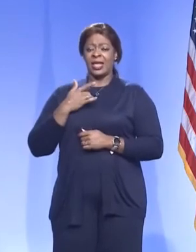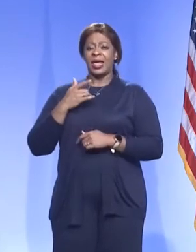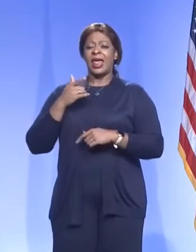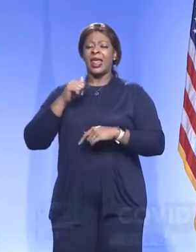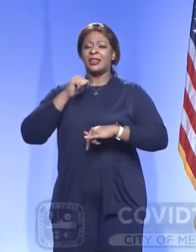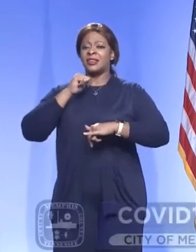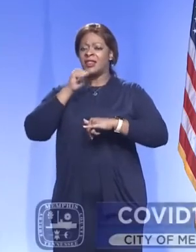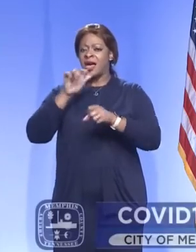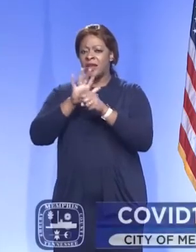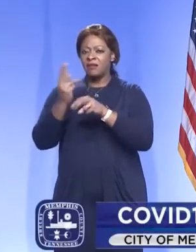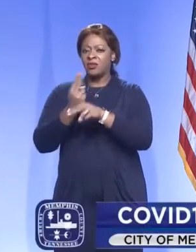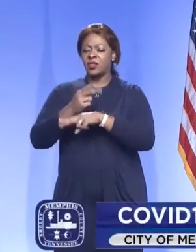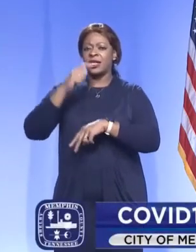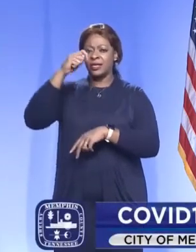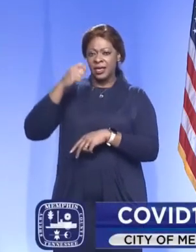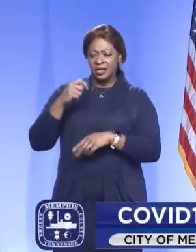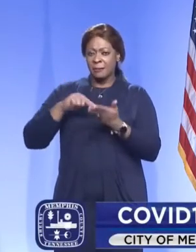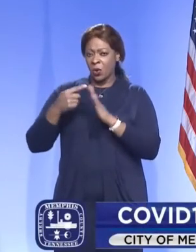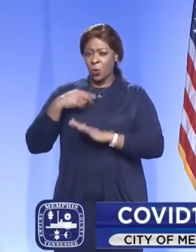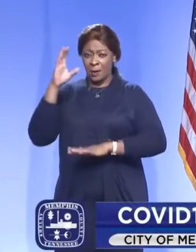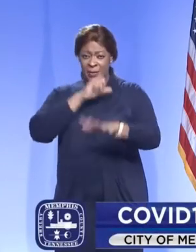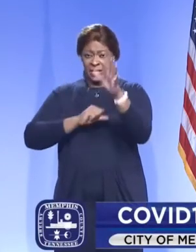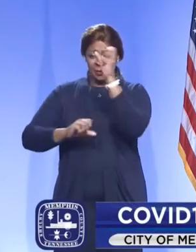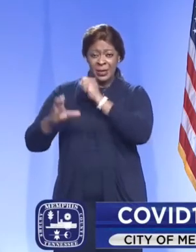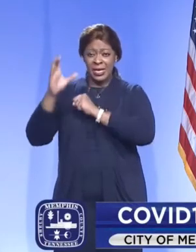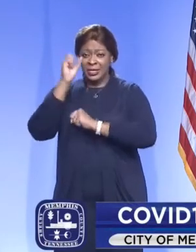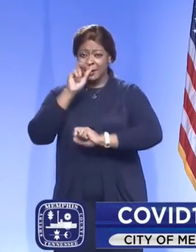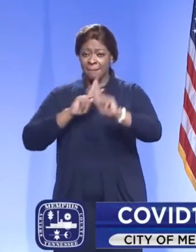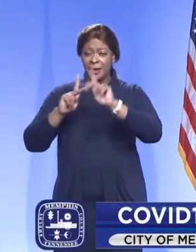Greg Akers, Memphis Business Journal.